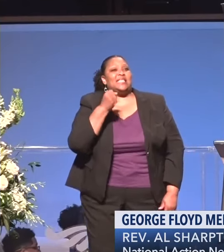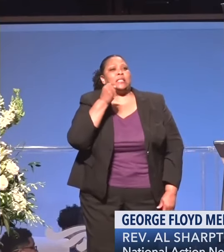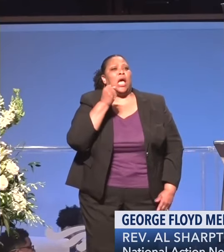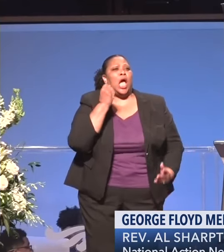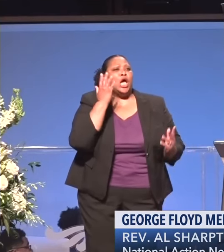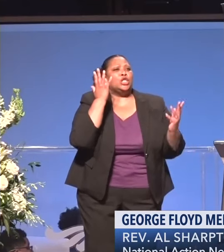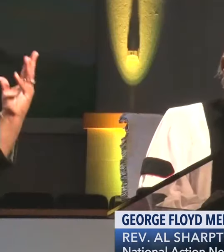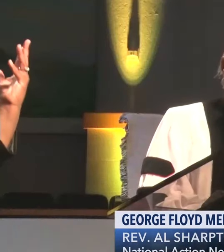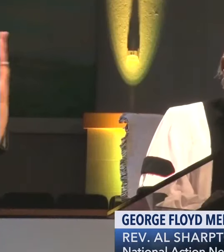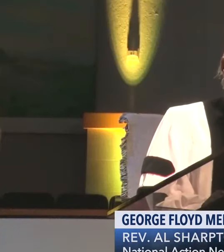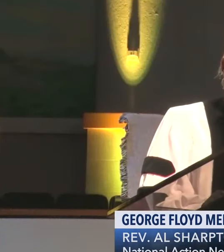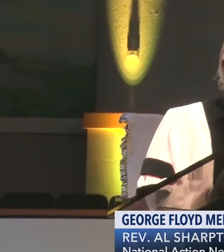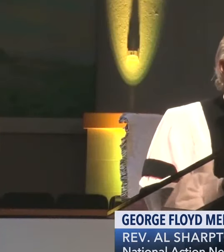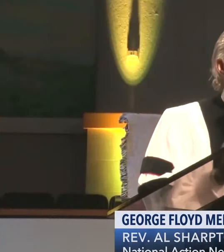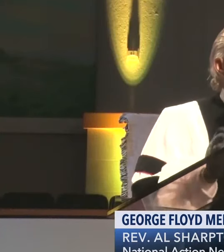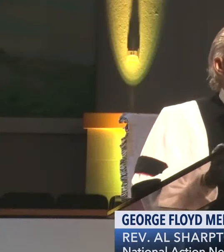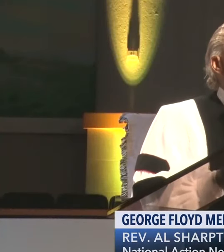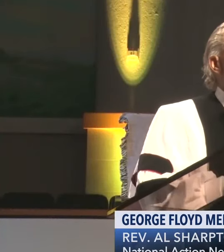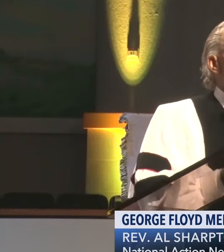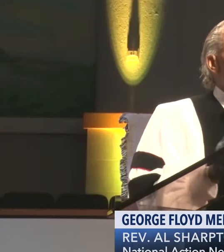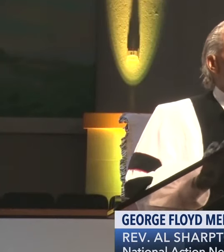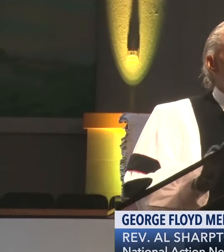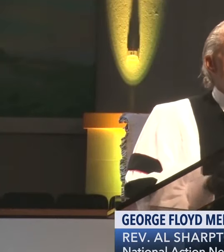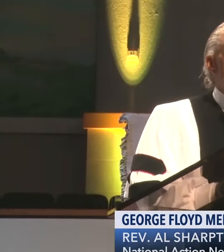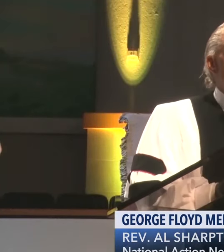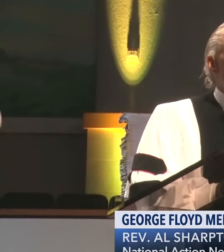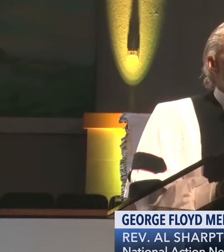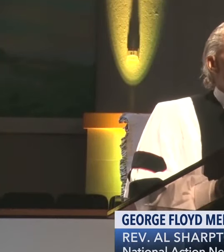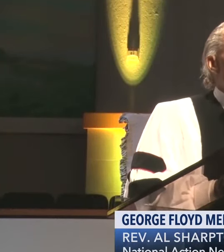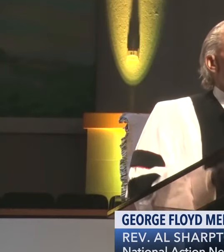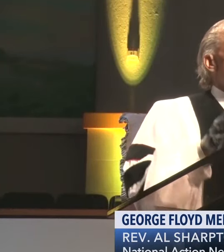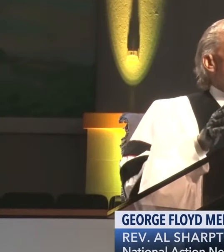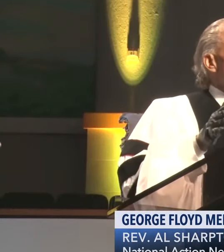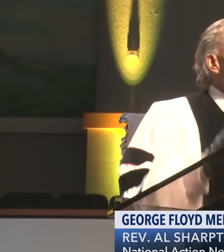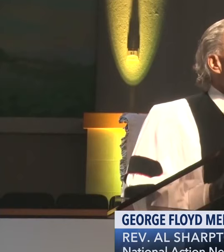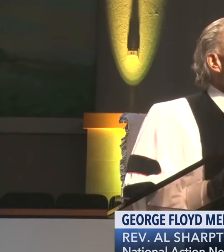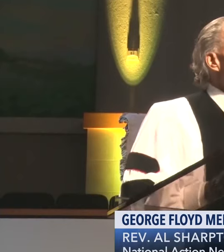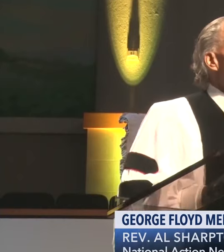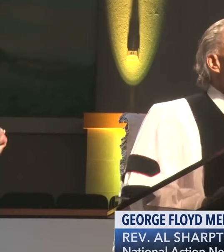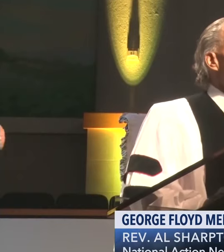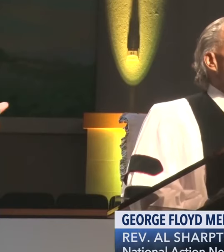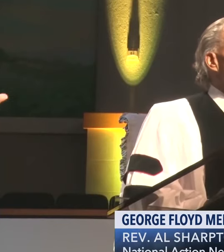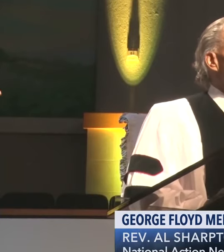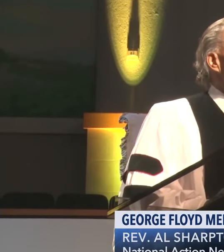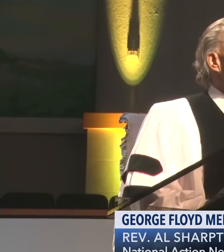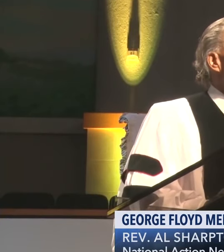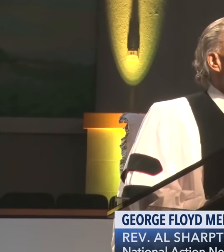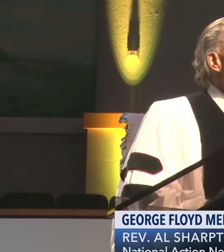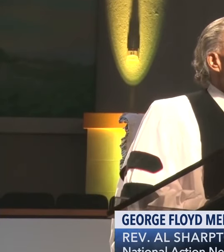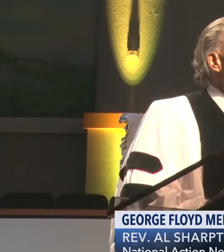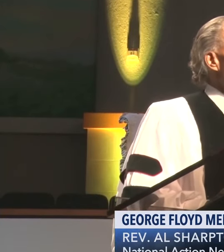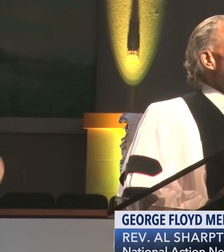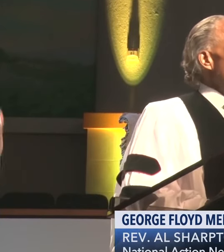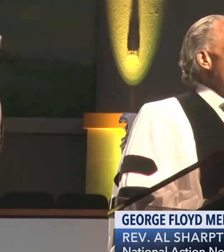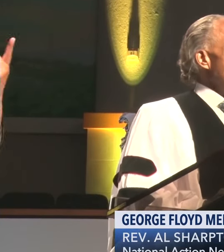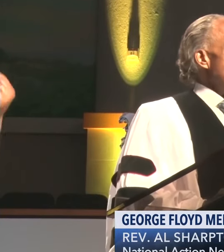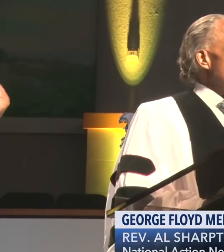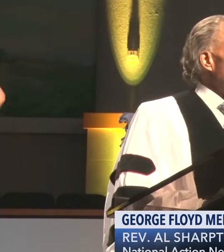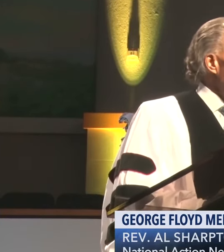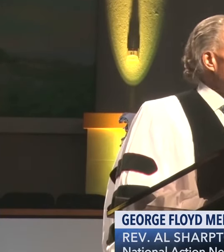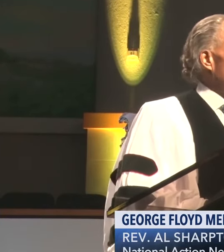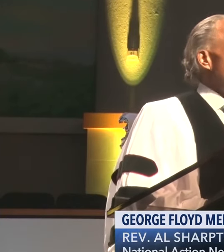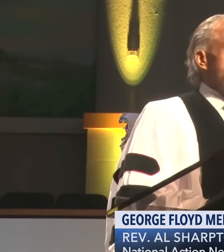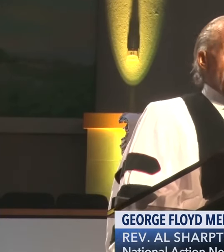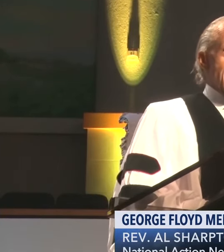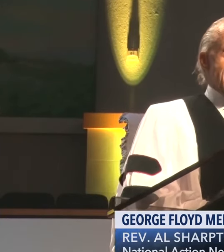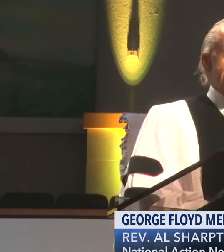darkness. You're sitting now trying to figure out how you gonna stop the protest rather than how